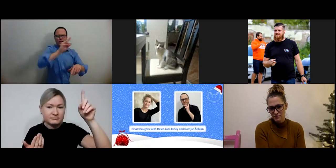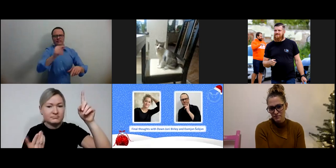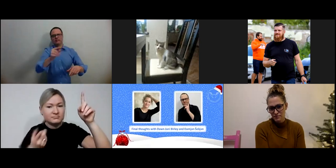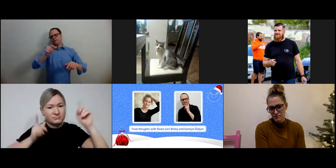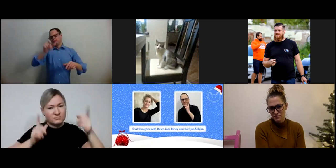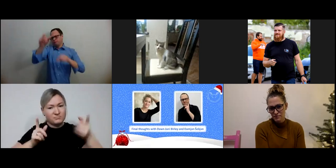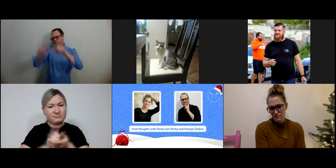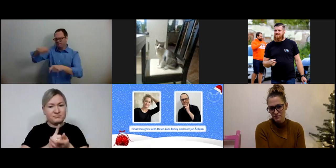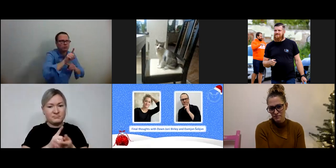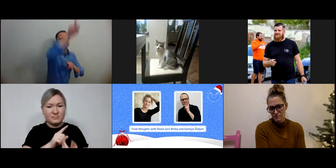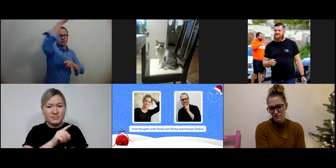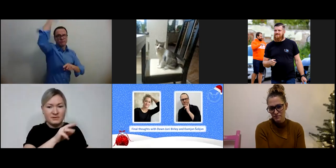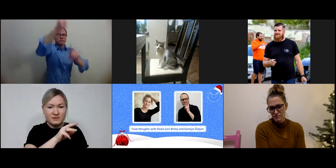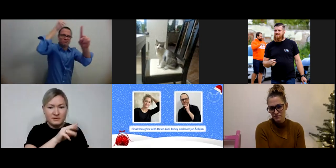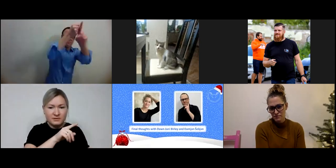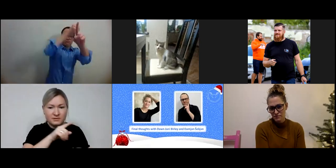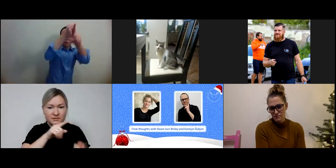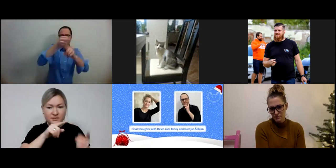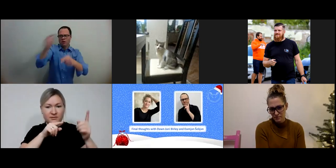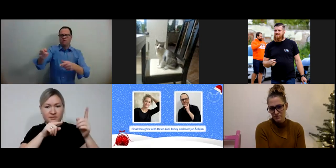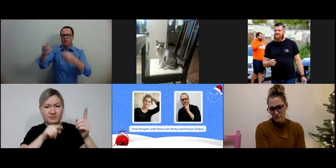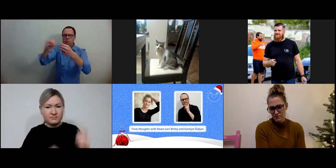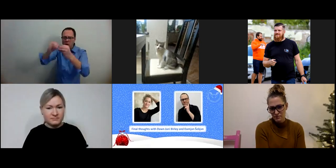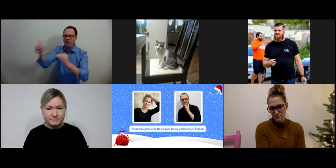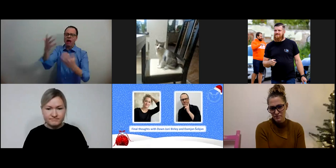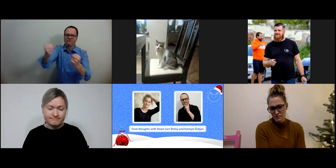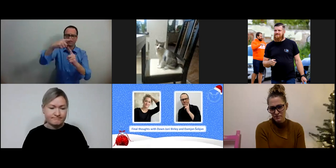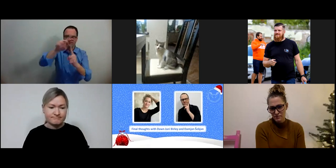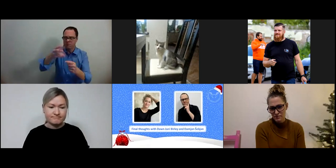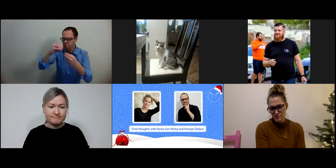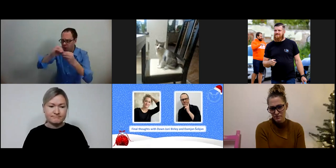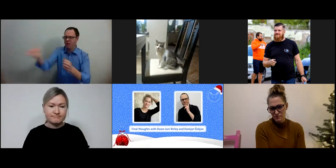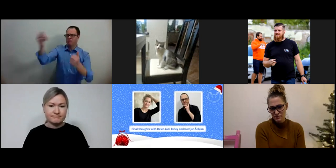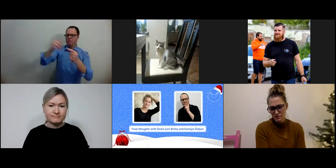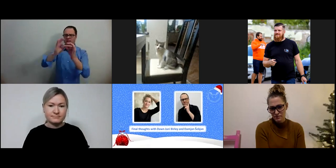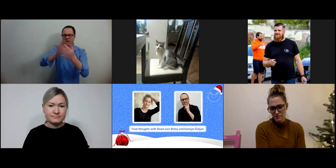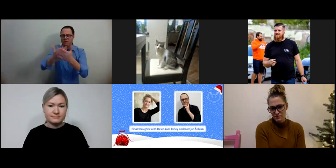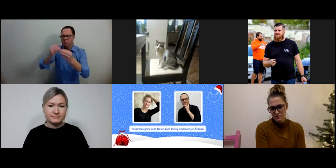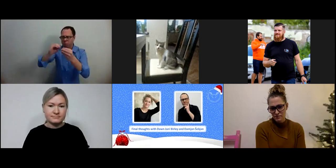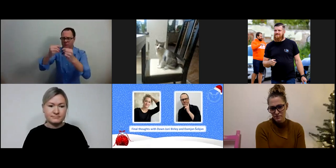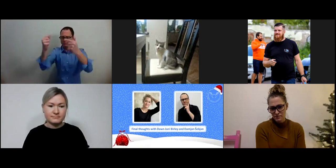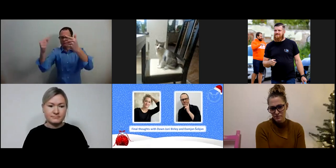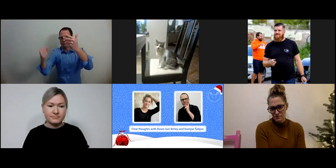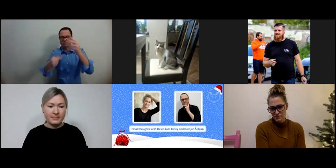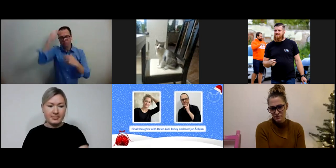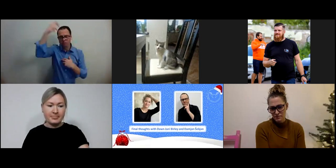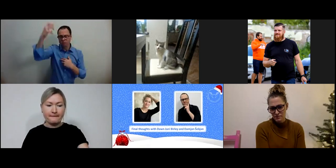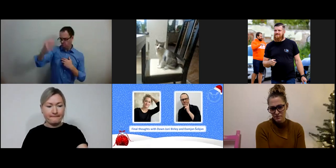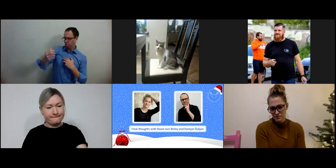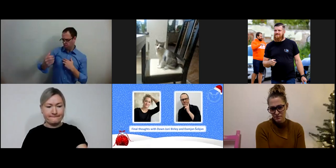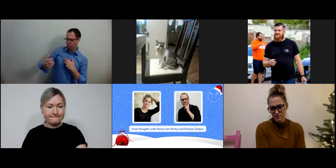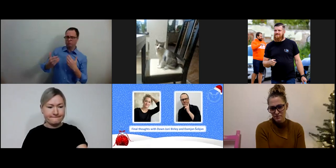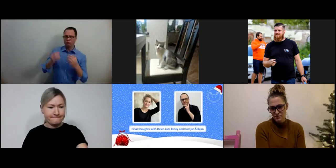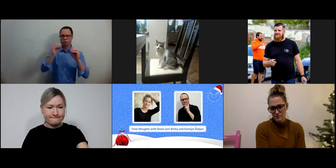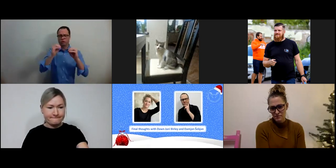where we exchanged experiences about how to lobby and advocate our governments. We